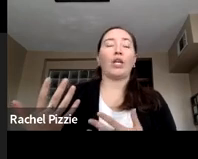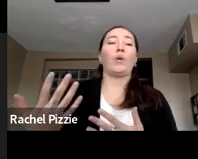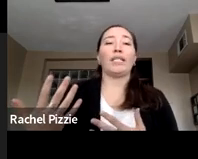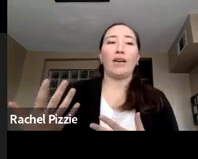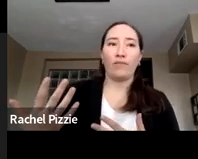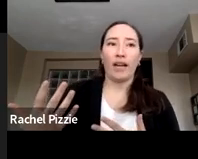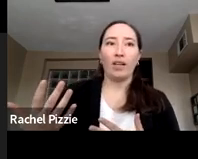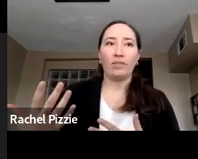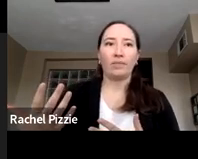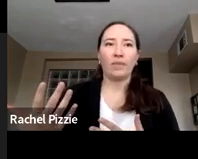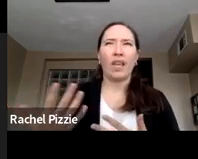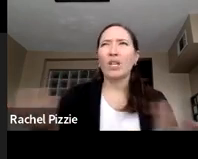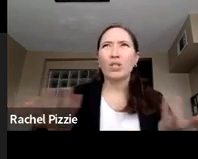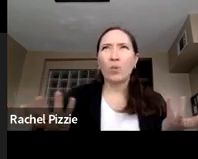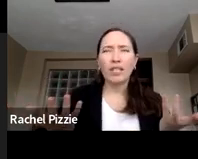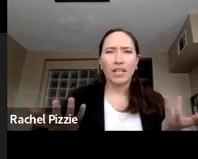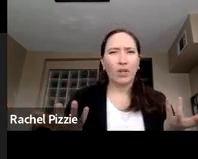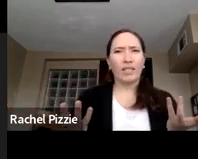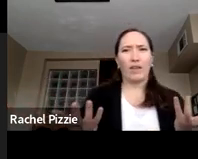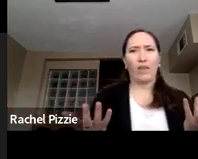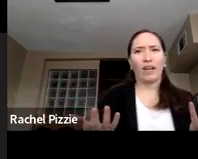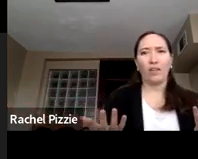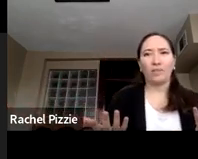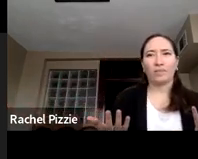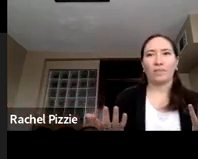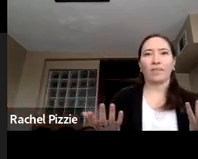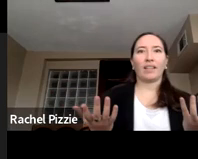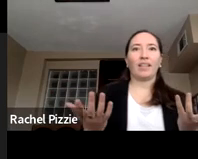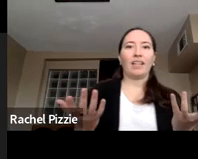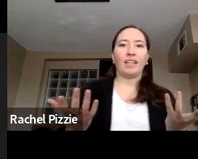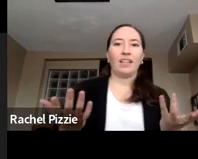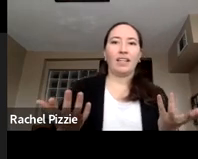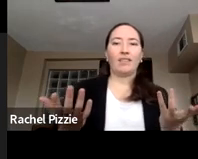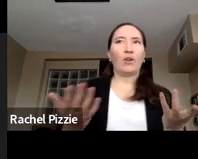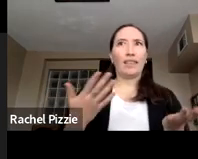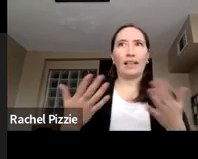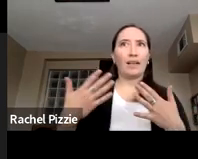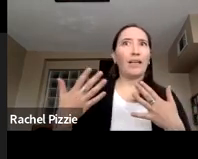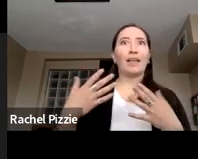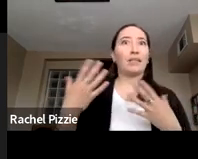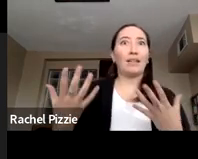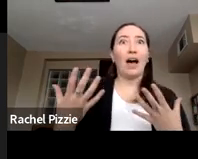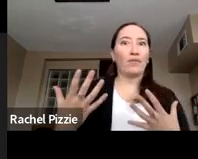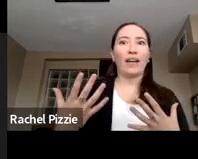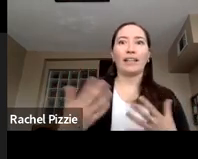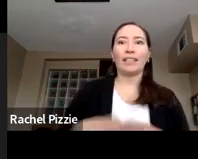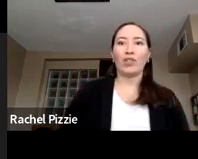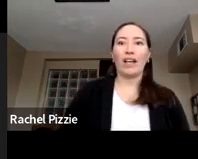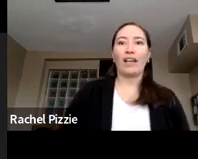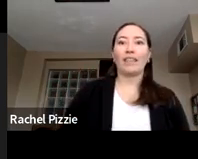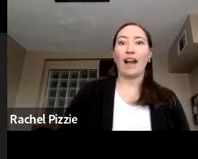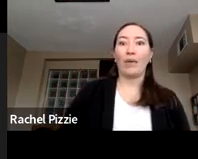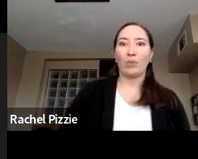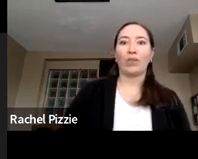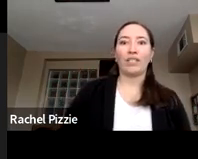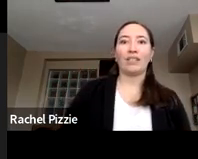created QSF file. So what's a QSF file? If you're anything like me, that was not a file